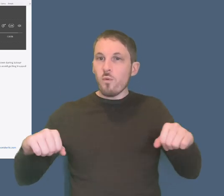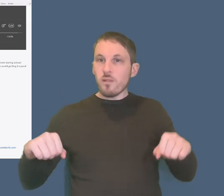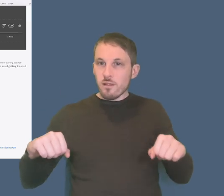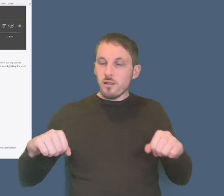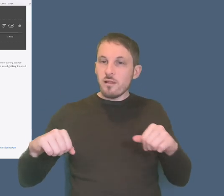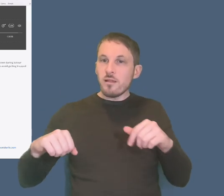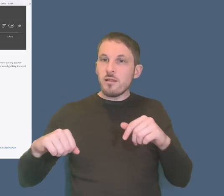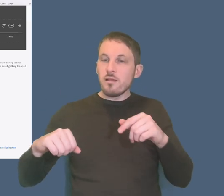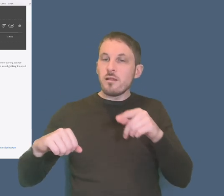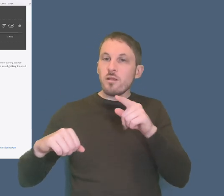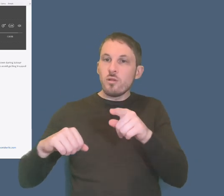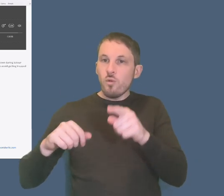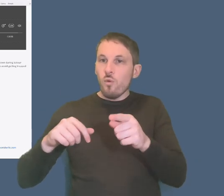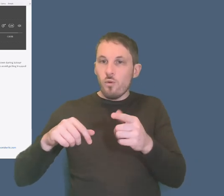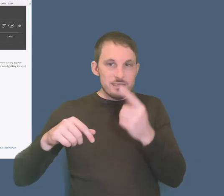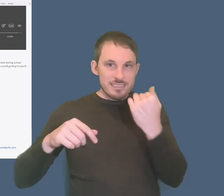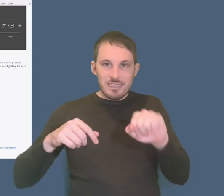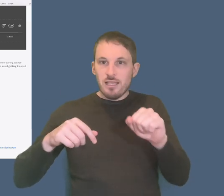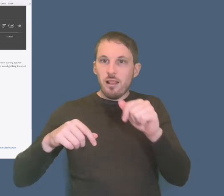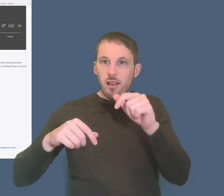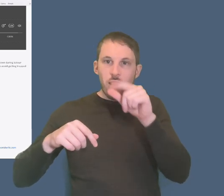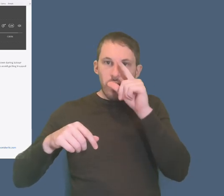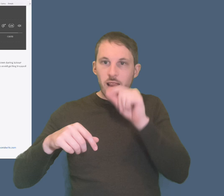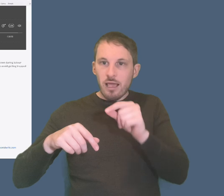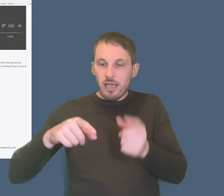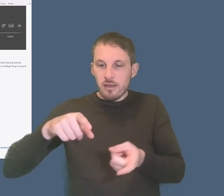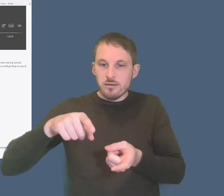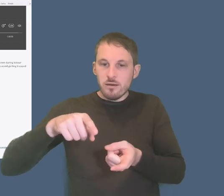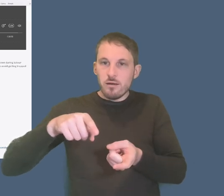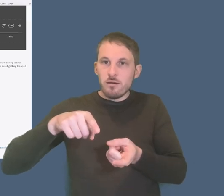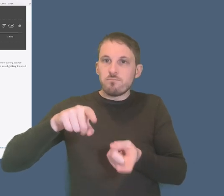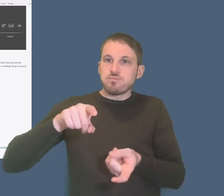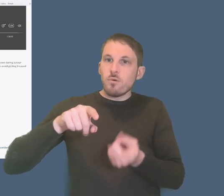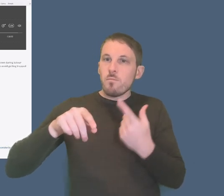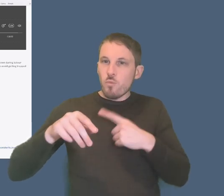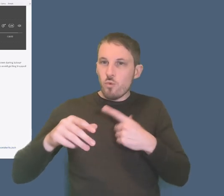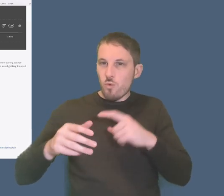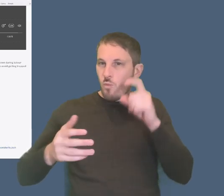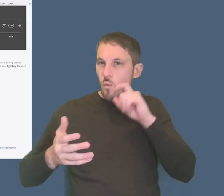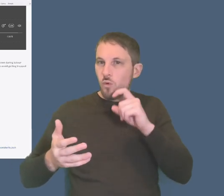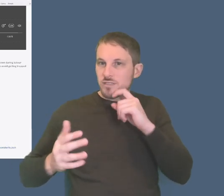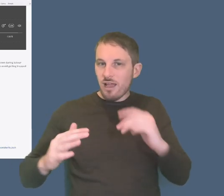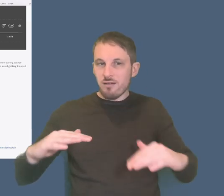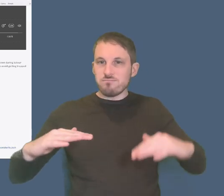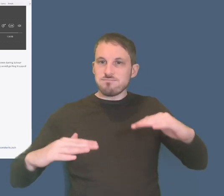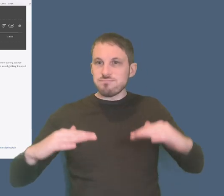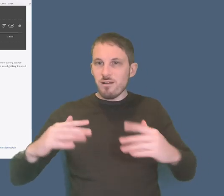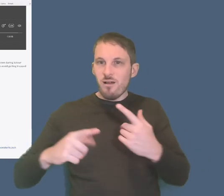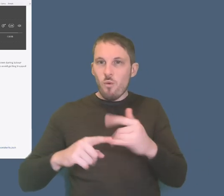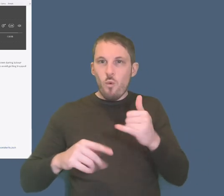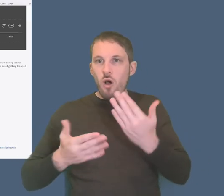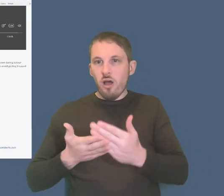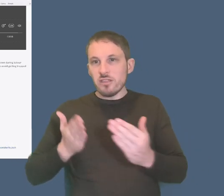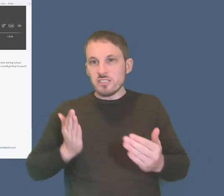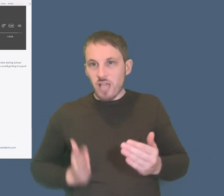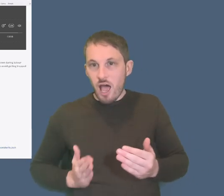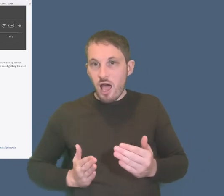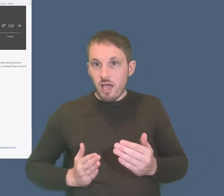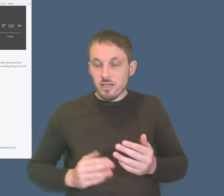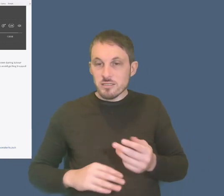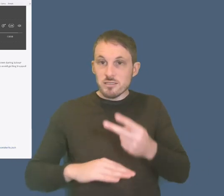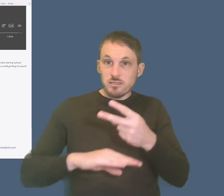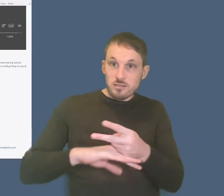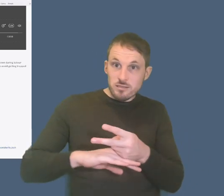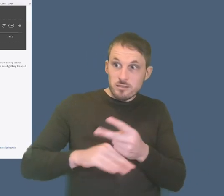and sacrum still has flexibility because of the buoyancy of the water, and also if you're on your side, your sacrum still has